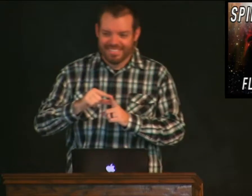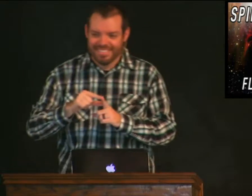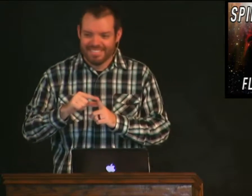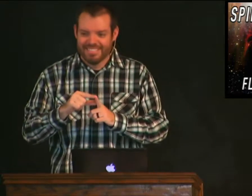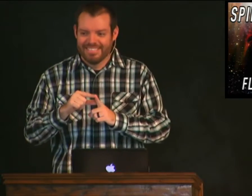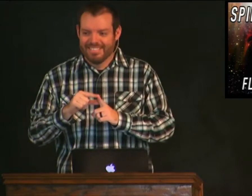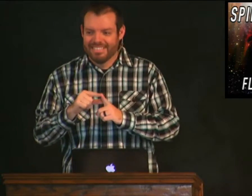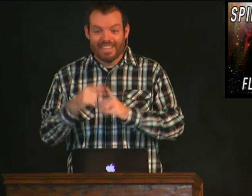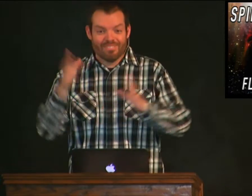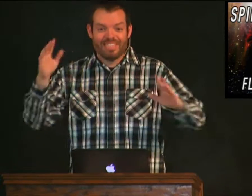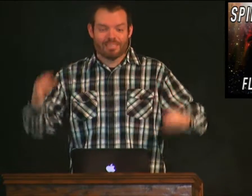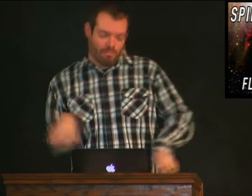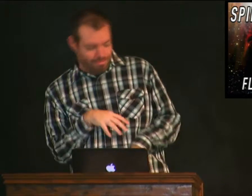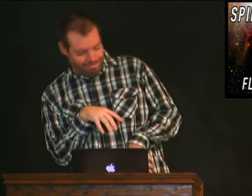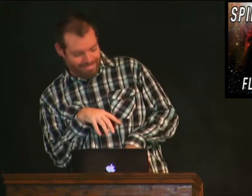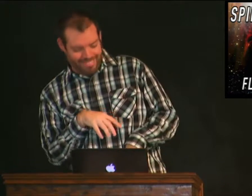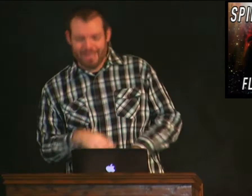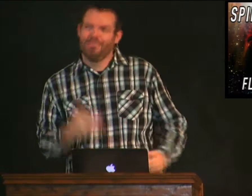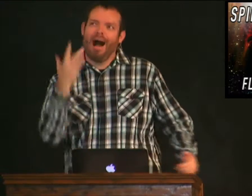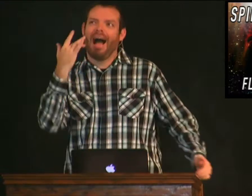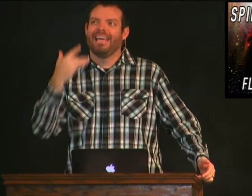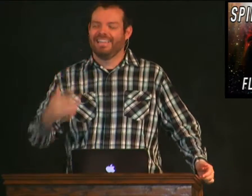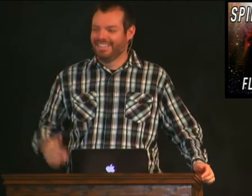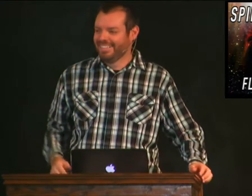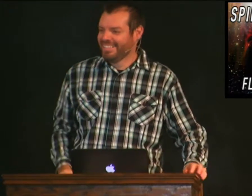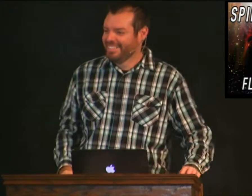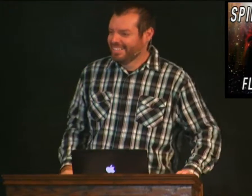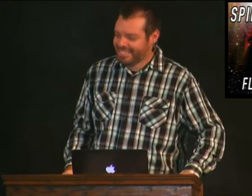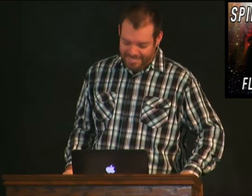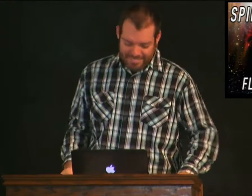words. And finish off. Why?